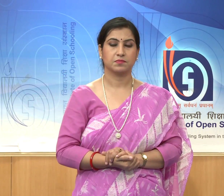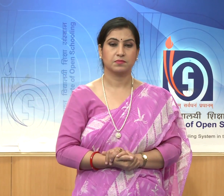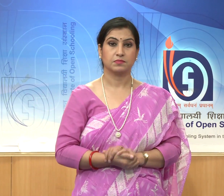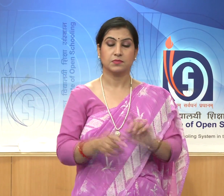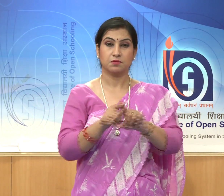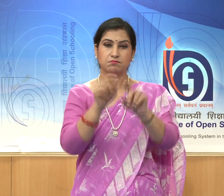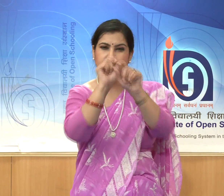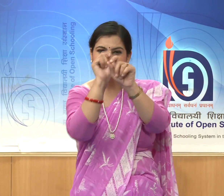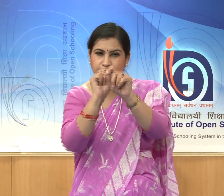relief works